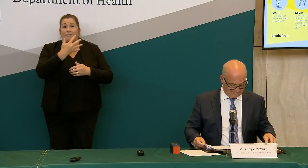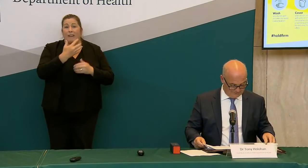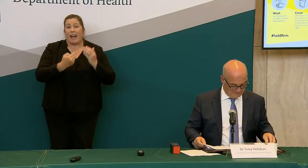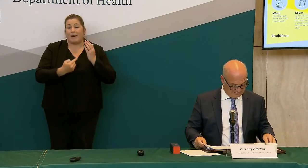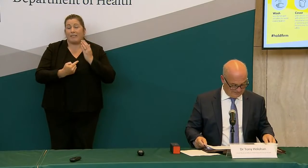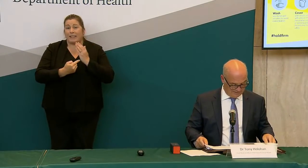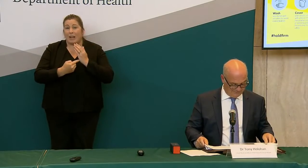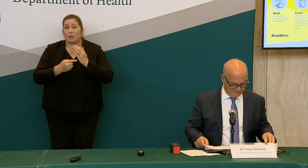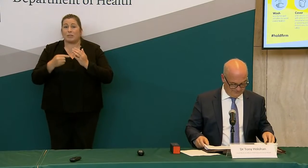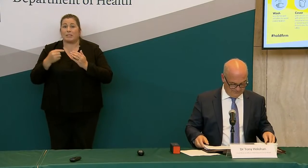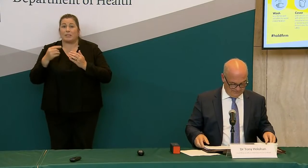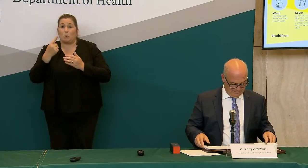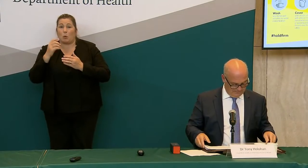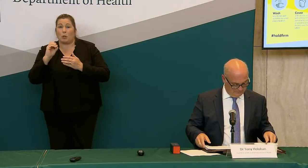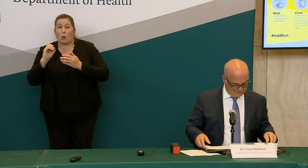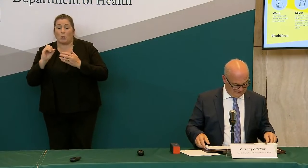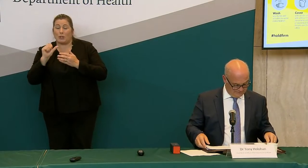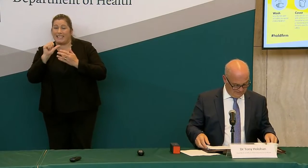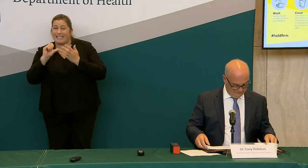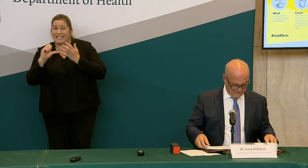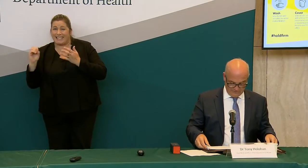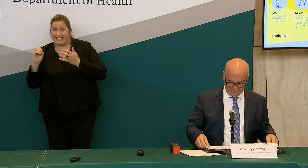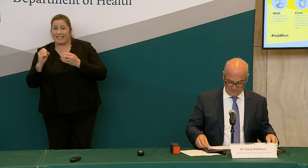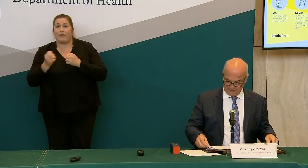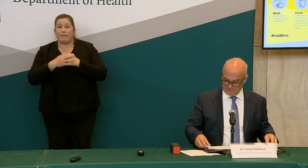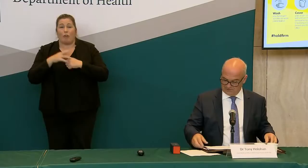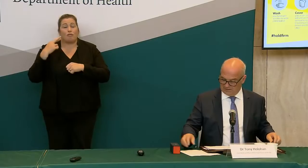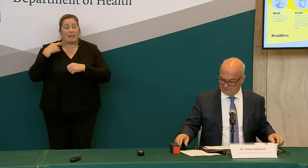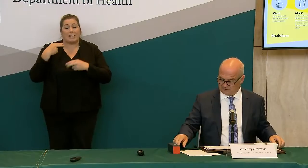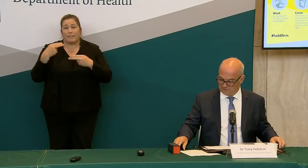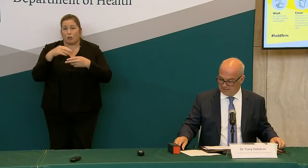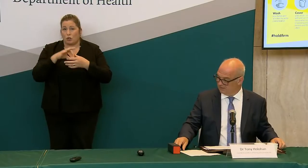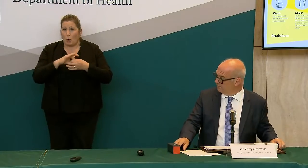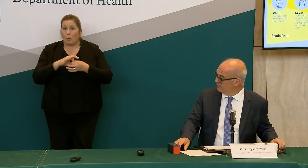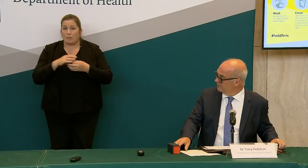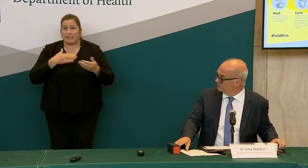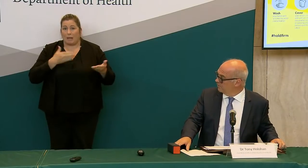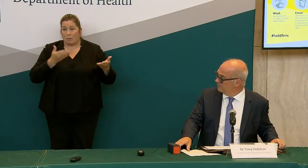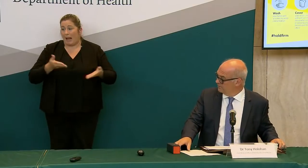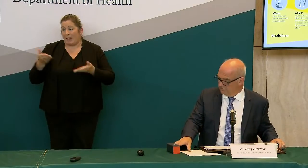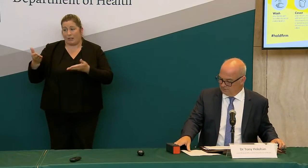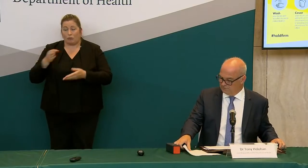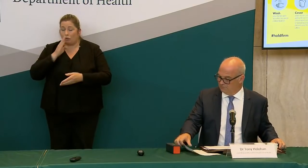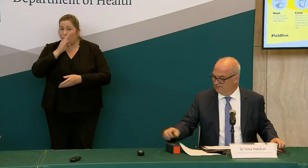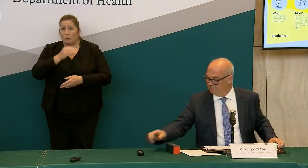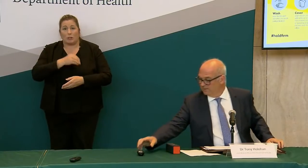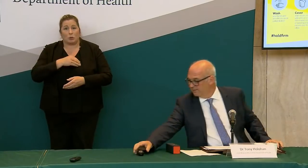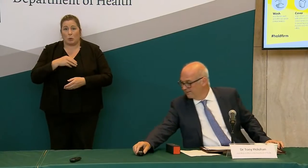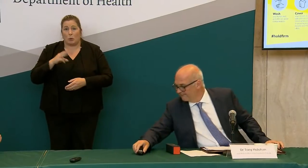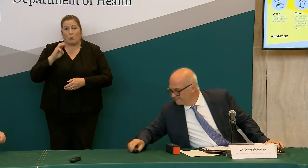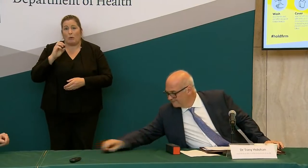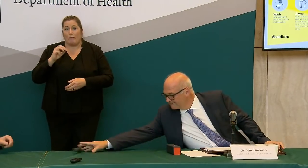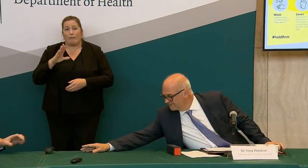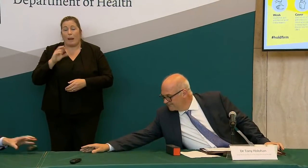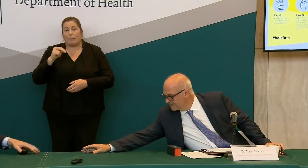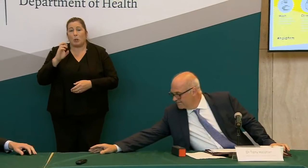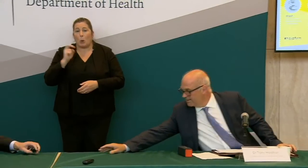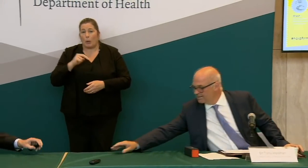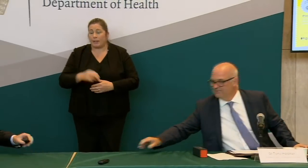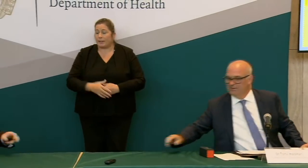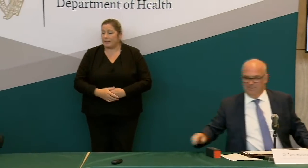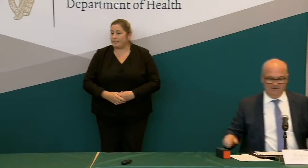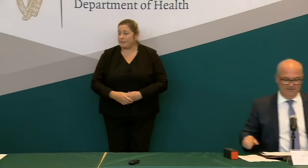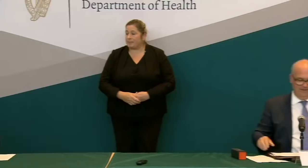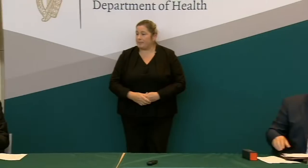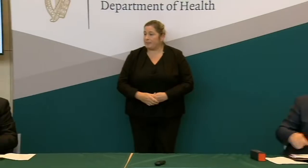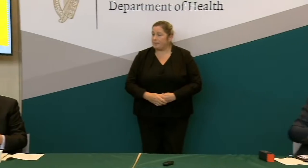5,760 in respect of residents of nursing homes. And I'm just going to hand over at this point to Philip.